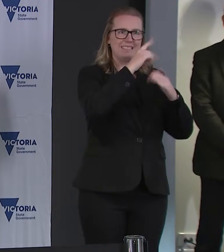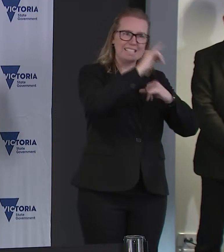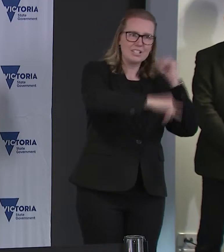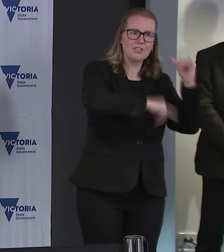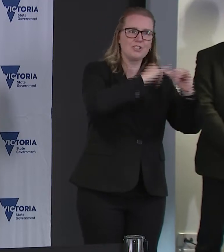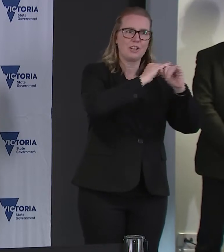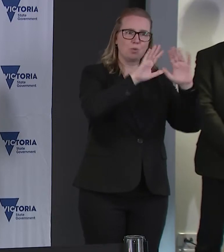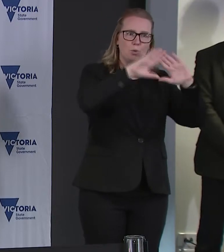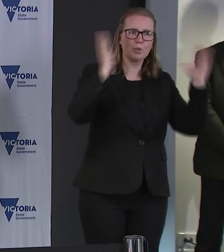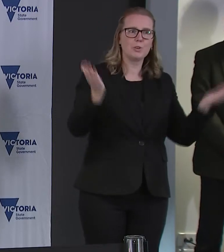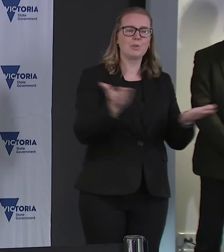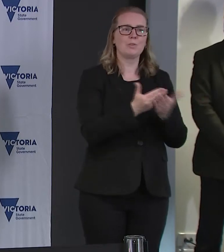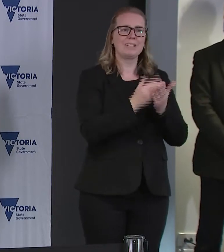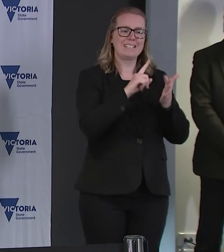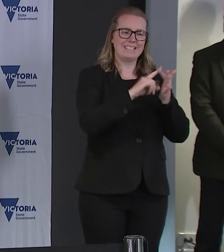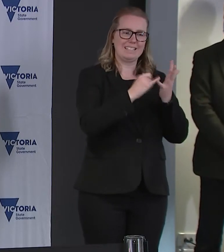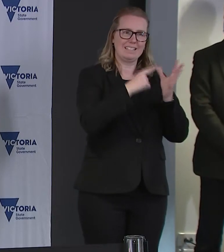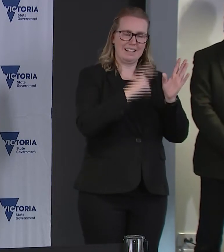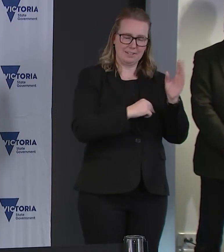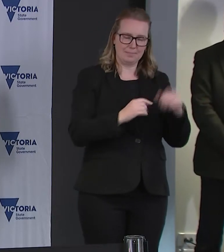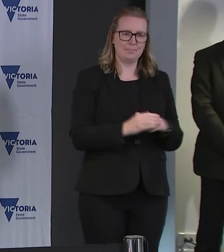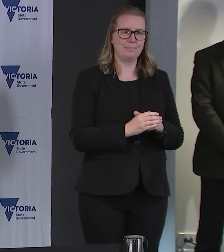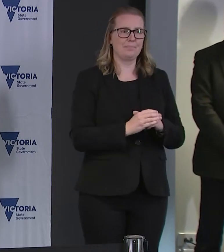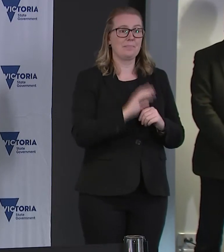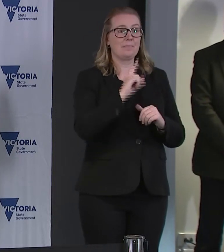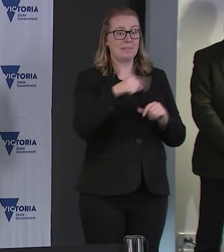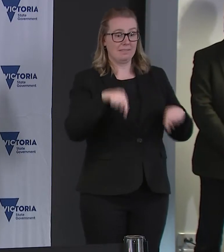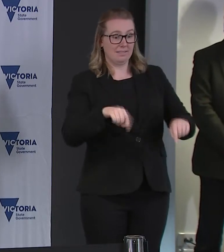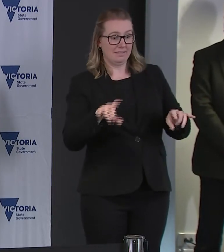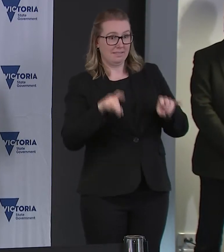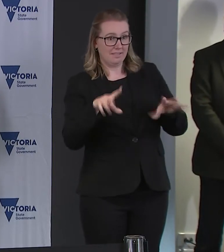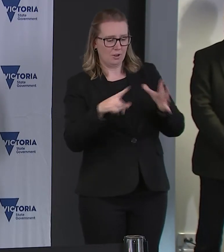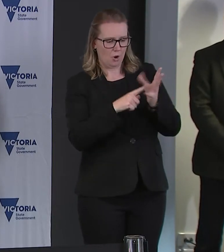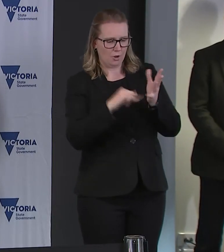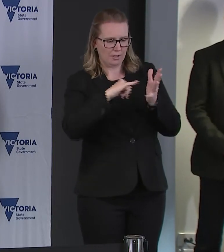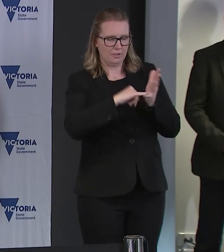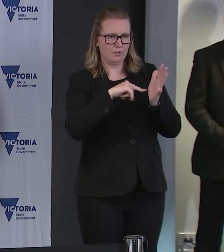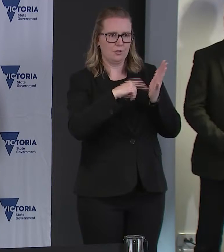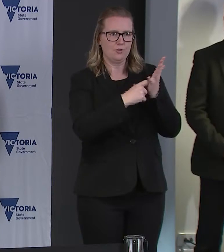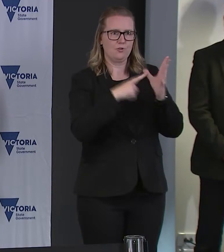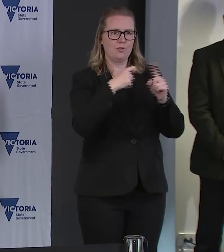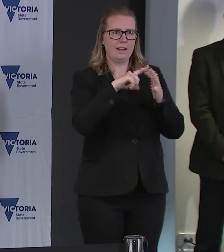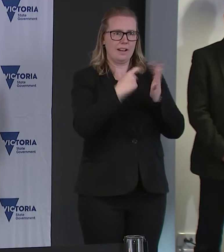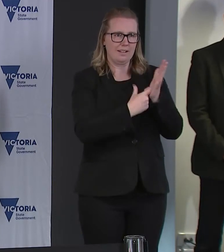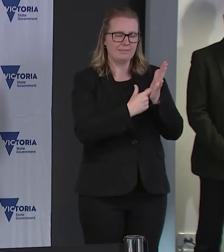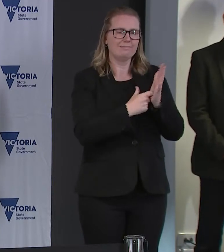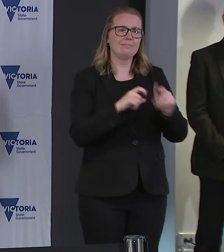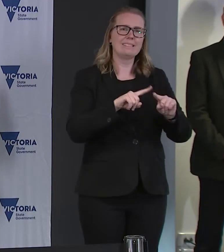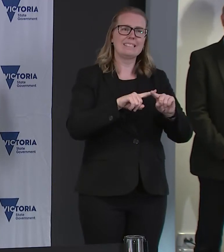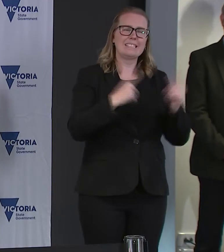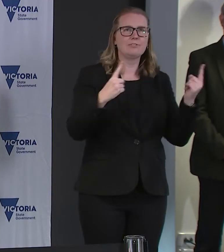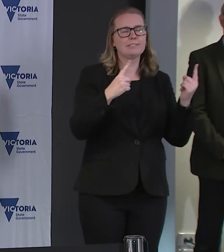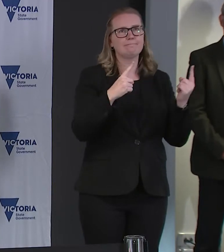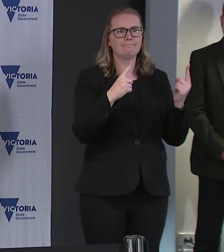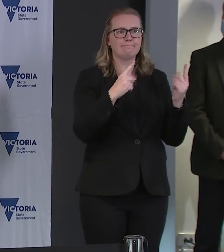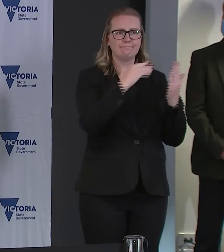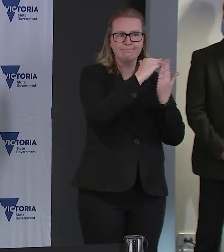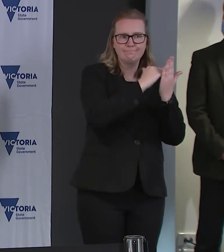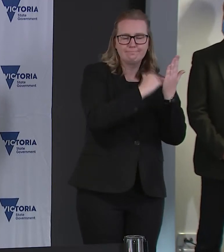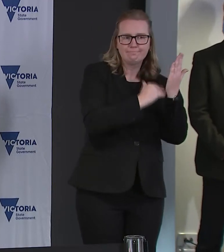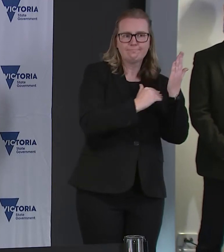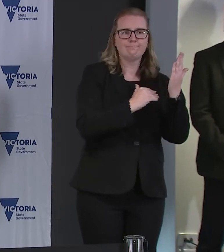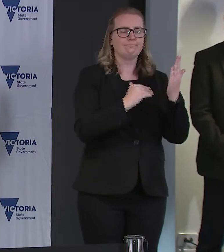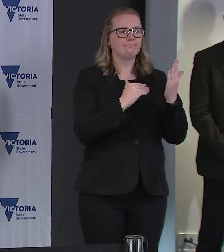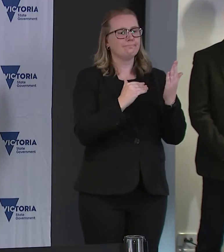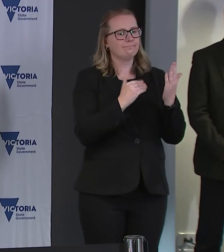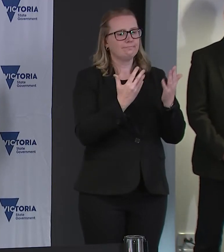then data from the international database goes to AusTracker. There are different criteria for